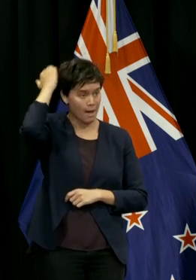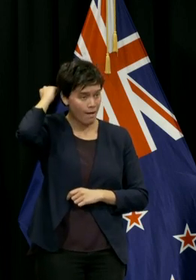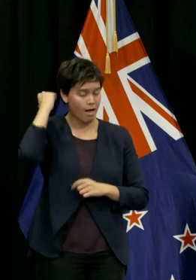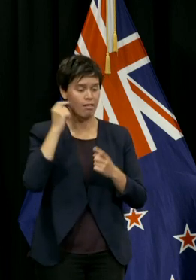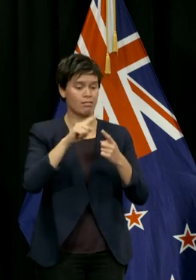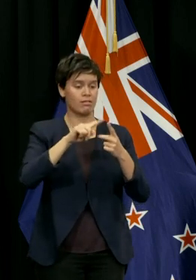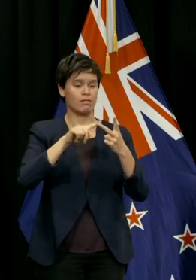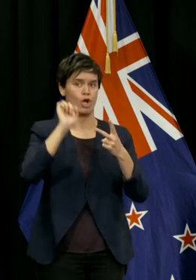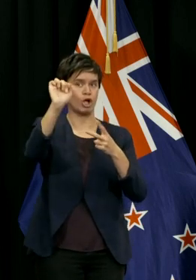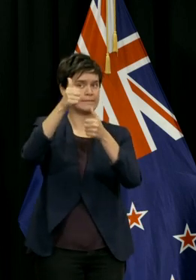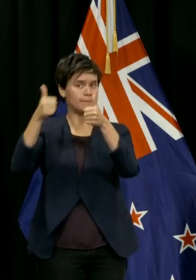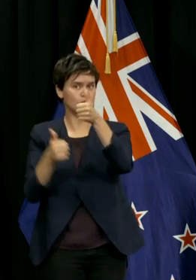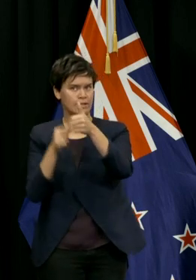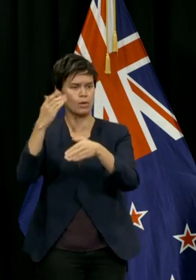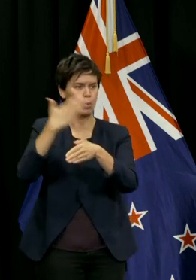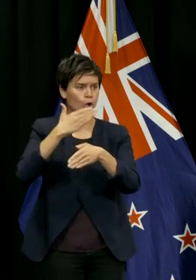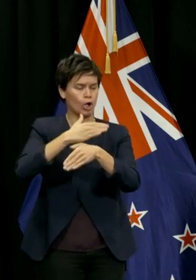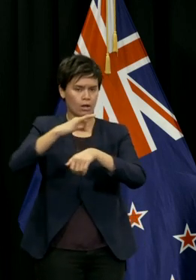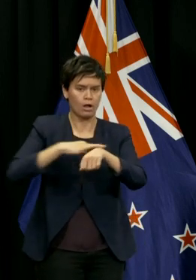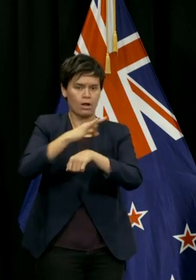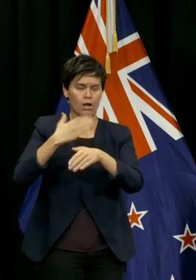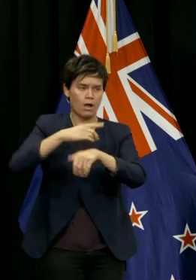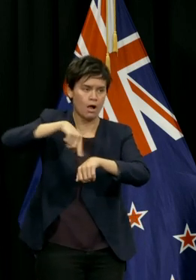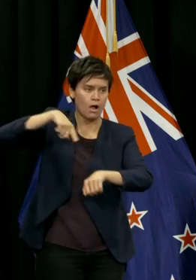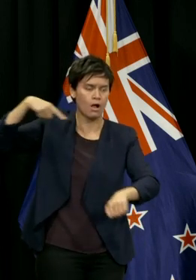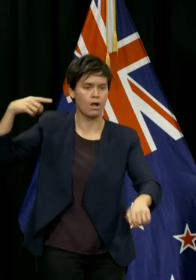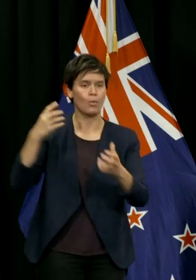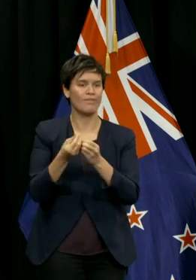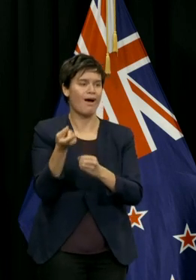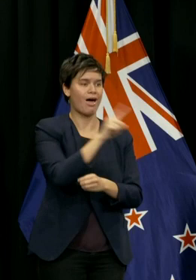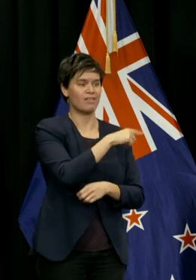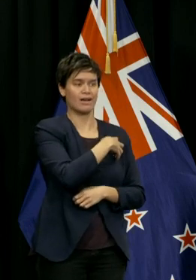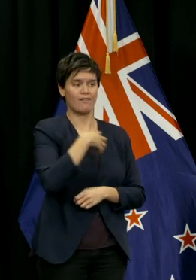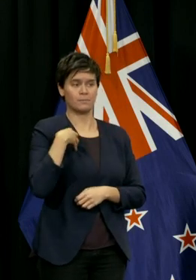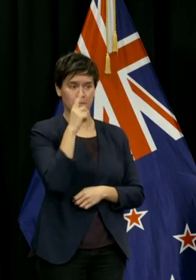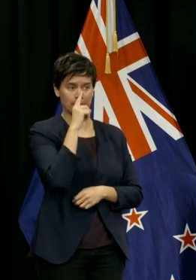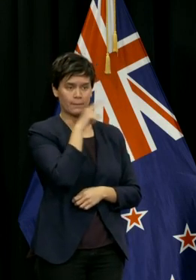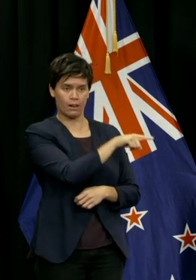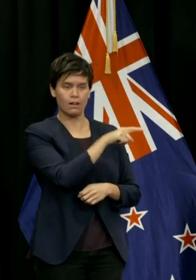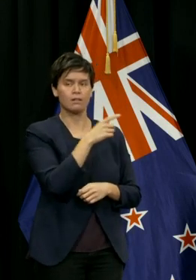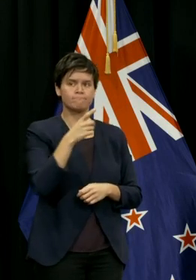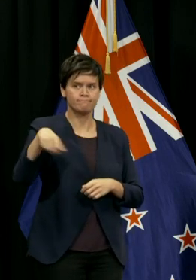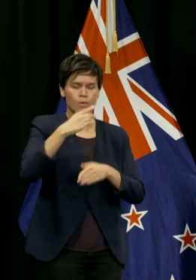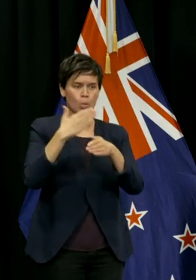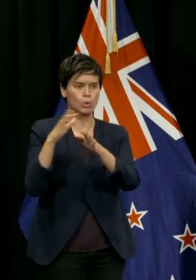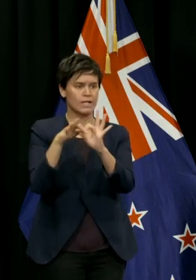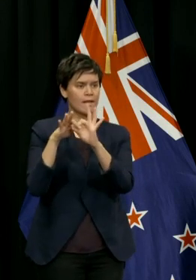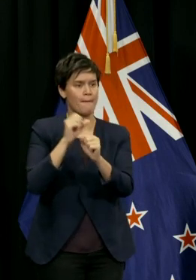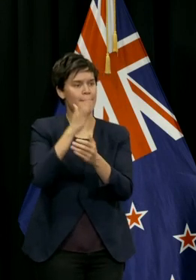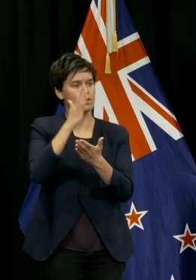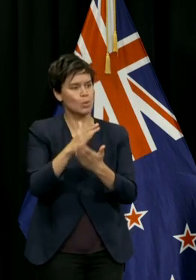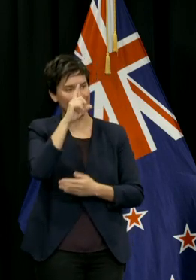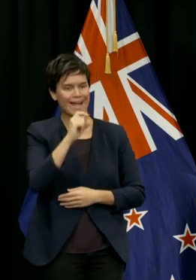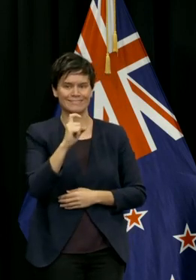Debbie Power have been working around the clock with officials from across government to ensure that we have adequate staff processing